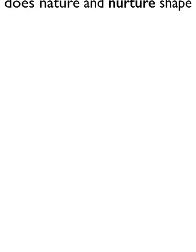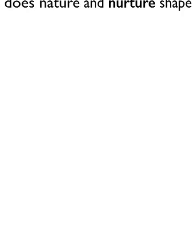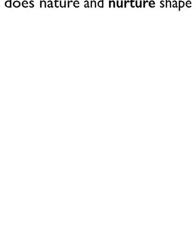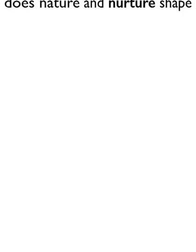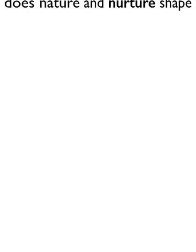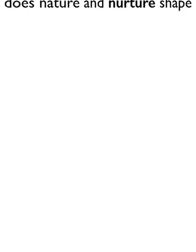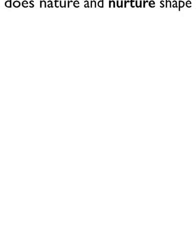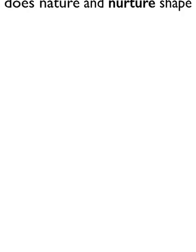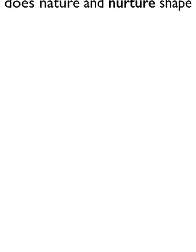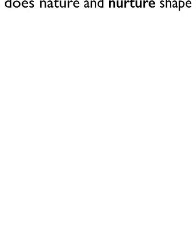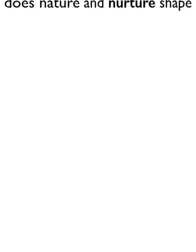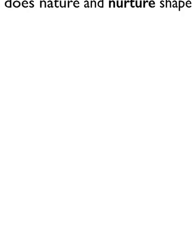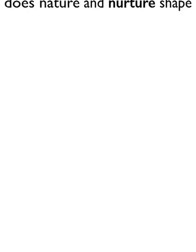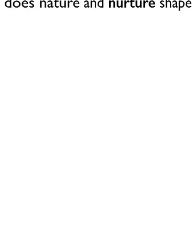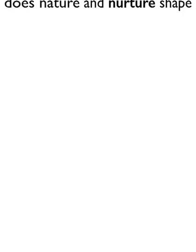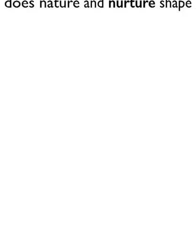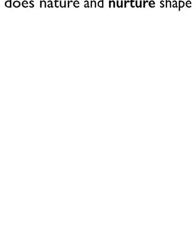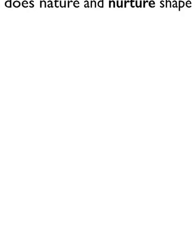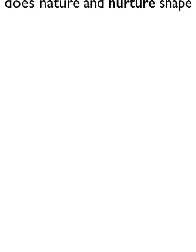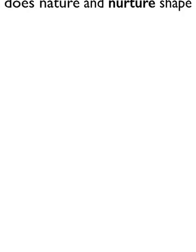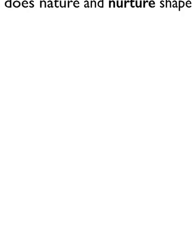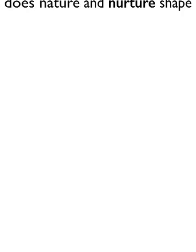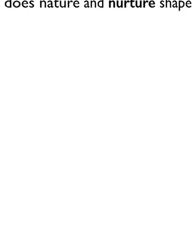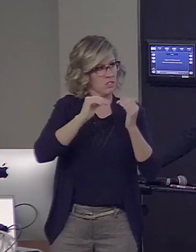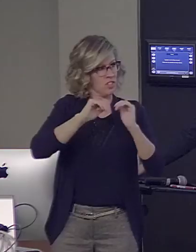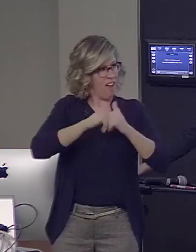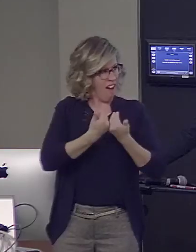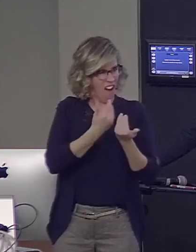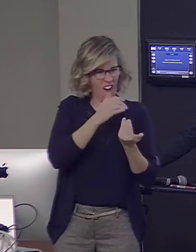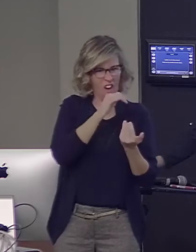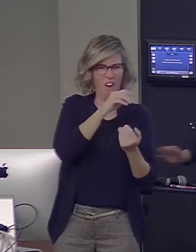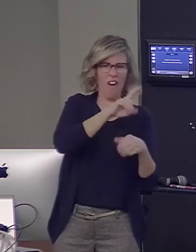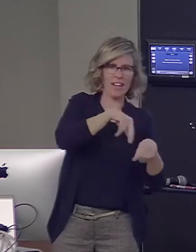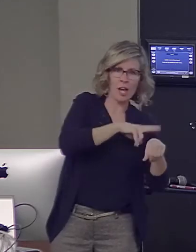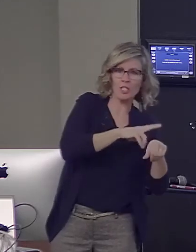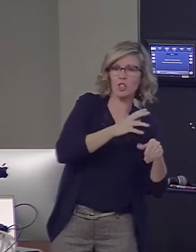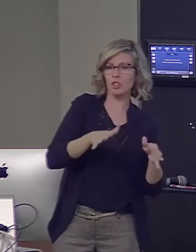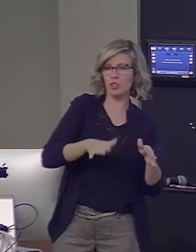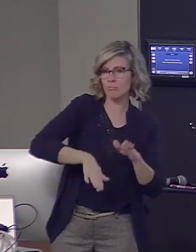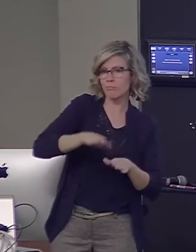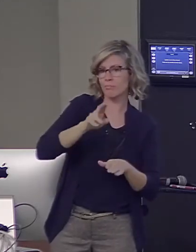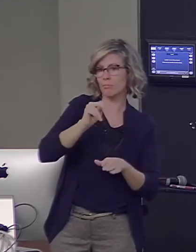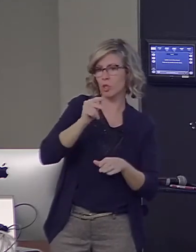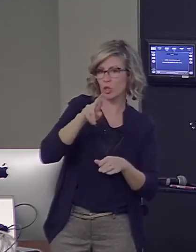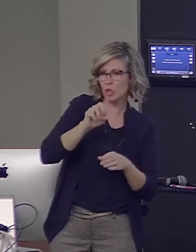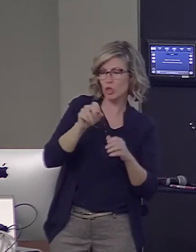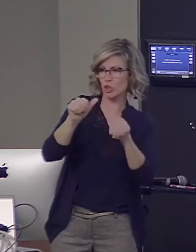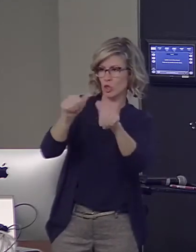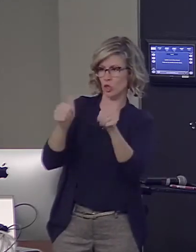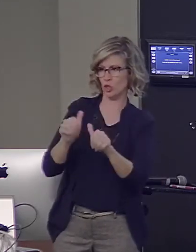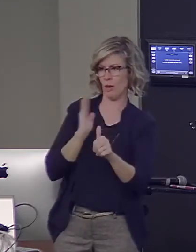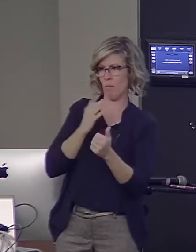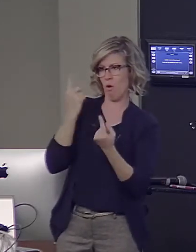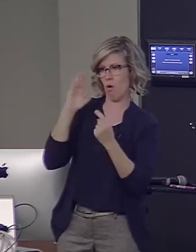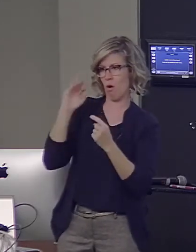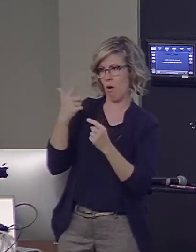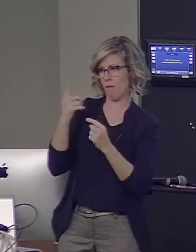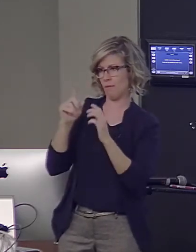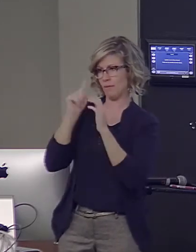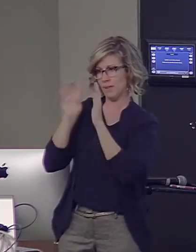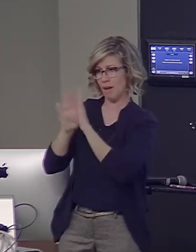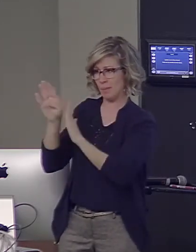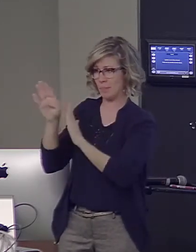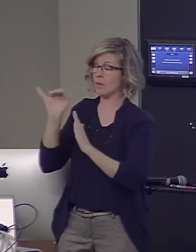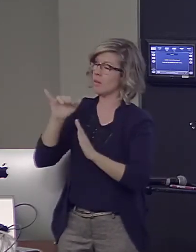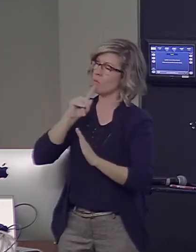So first, how does nature and nurture shape neurocognitive development? This is an old question that people have asked that I think